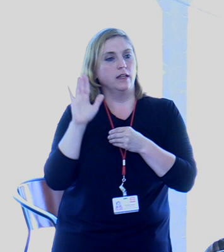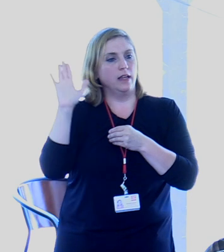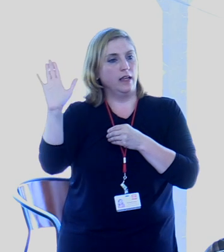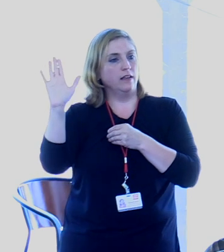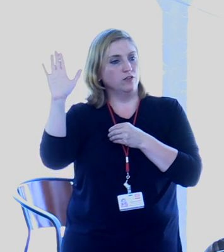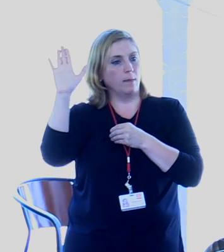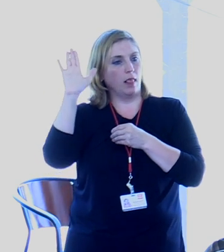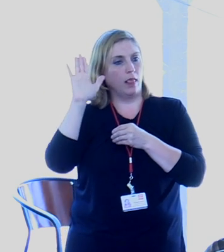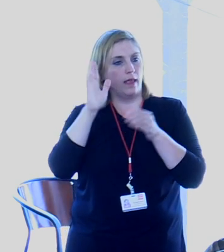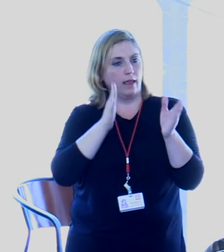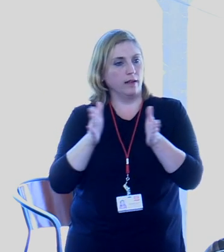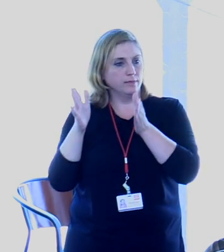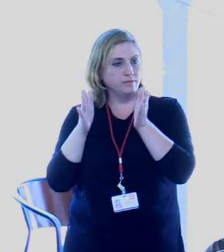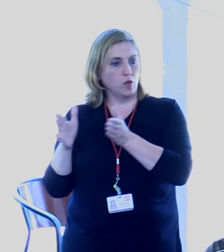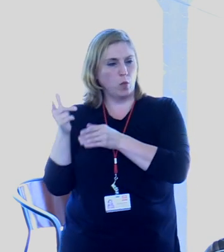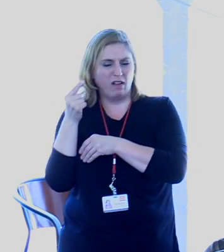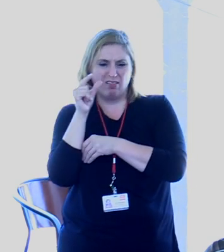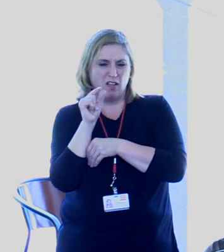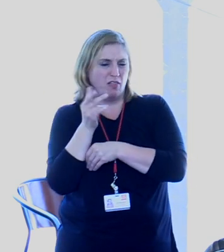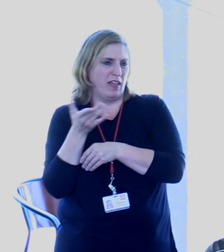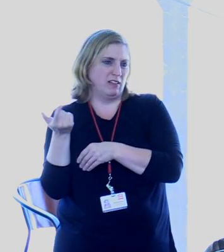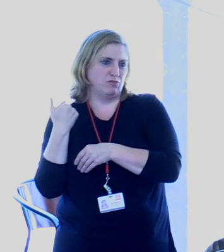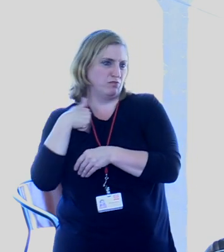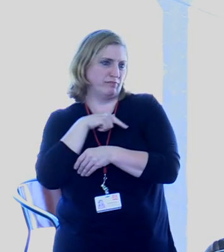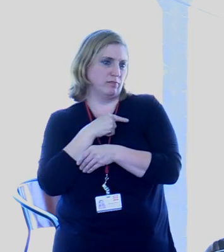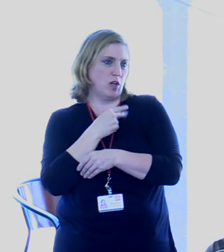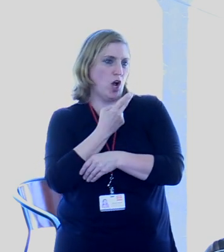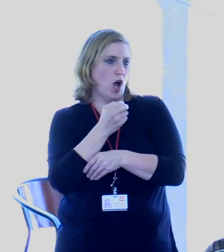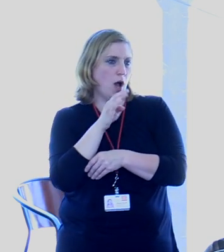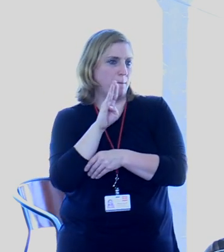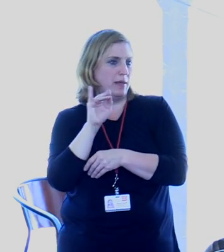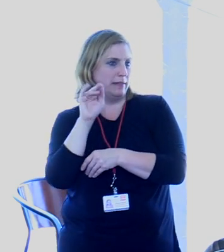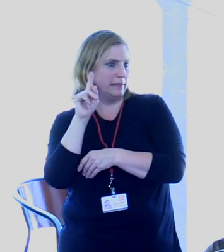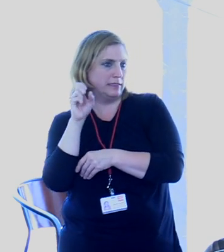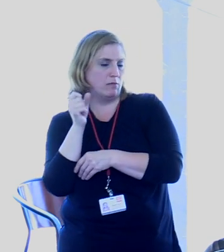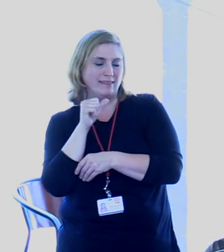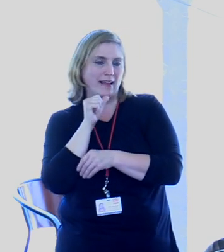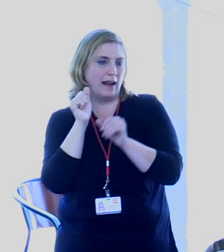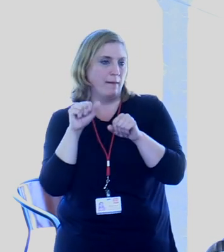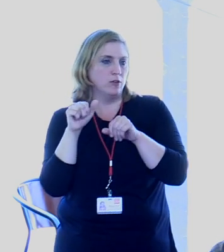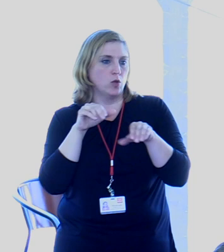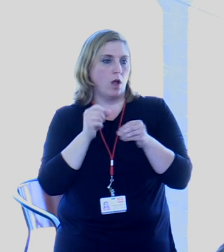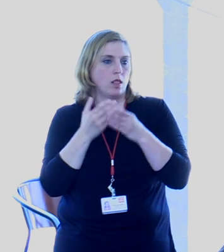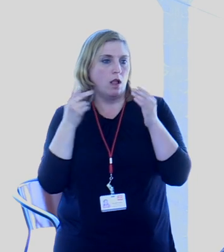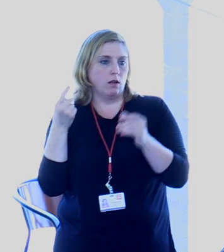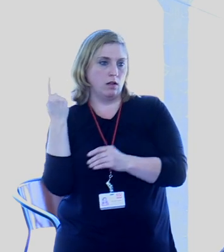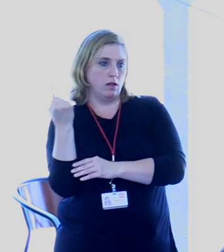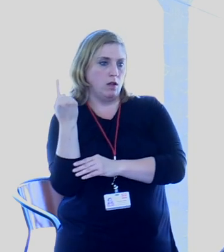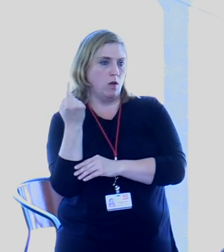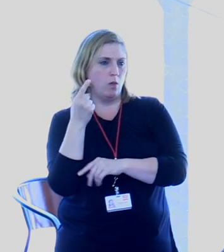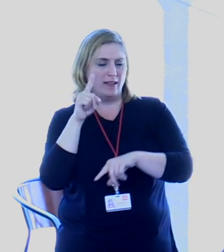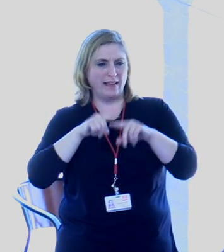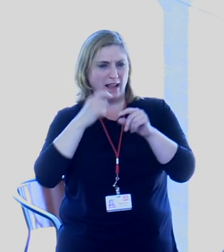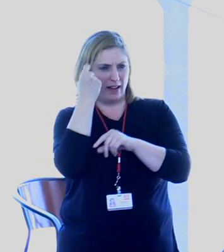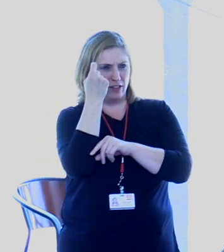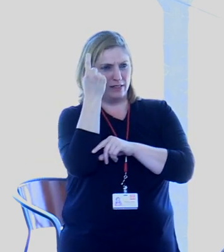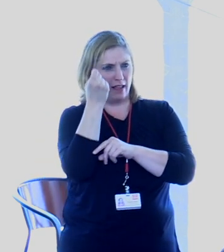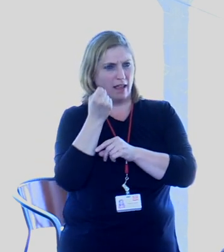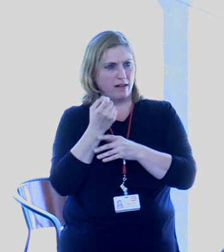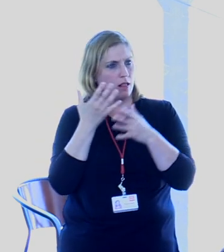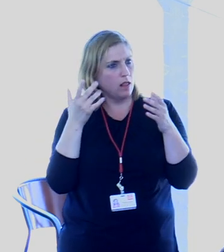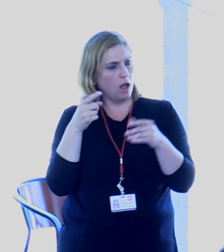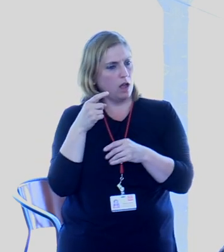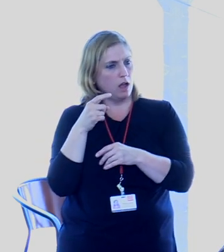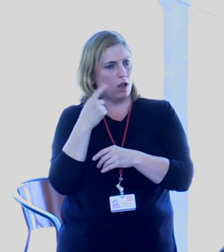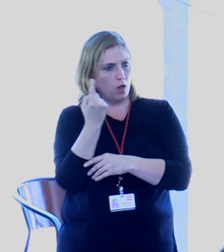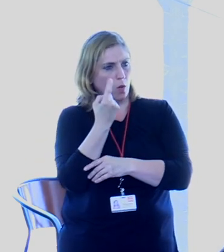plan. Okay, we're tiny little things. We're hobbits. Okay, we can't do a whole lot on our own, and we can't understand a whole lot on our own,